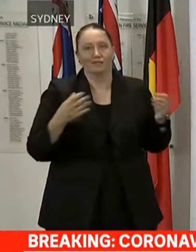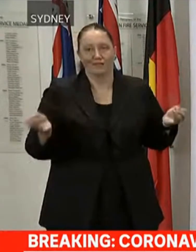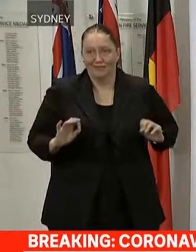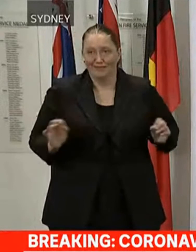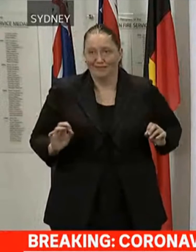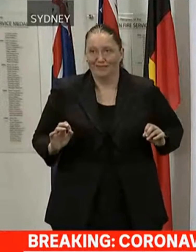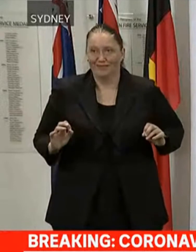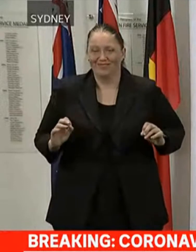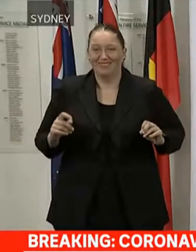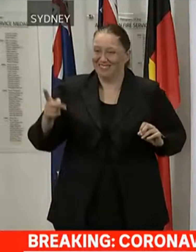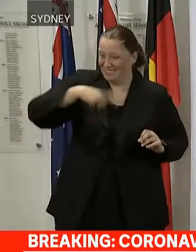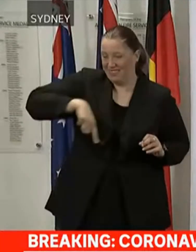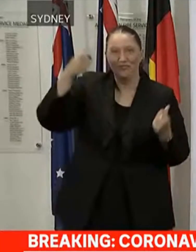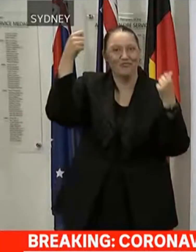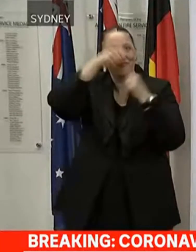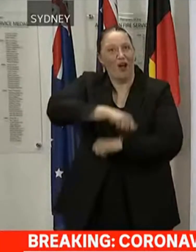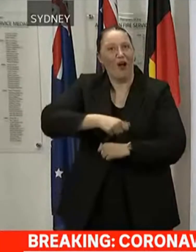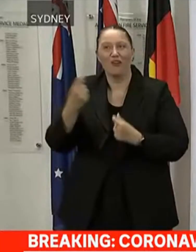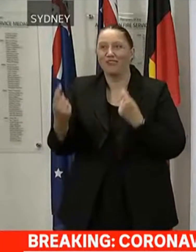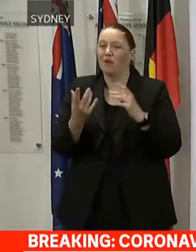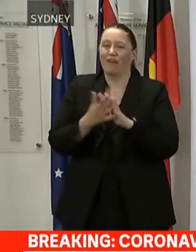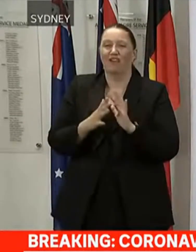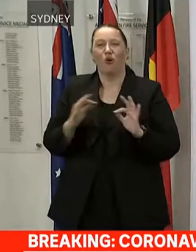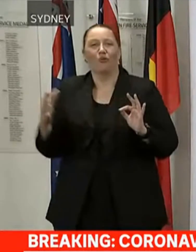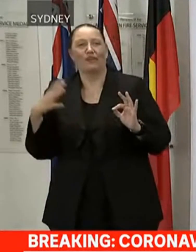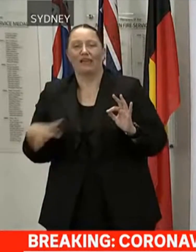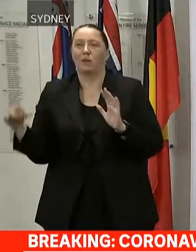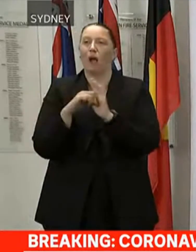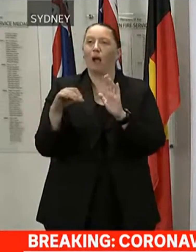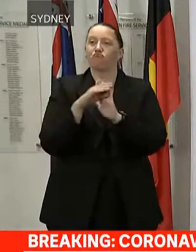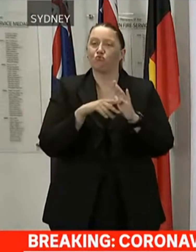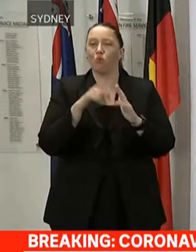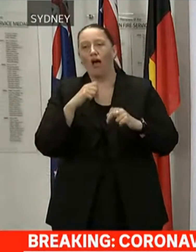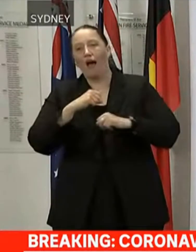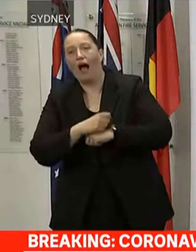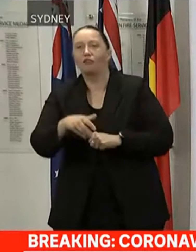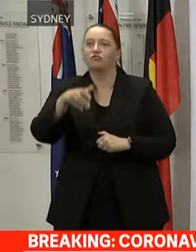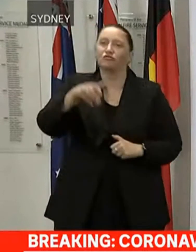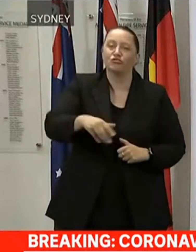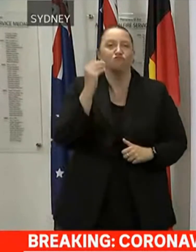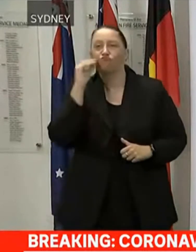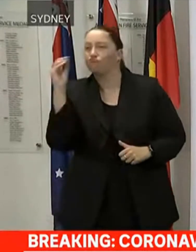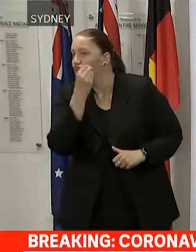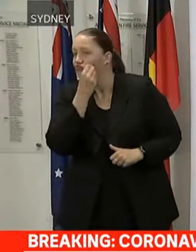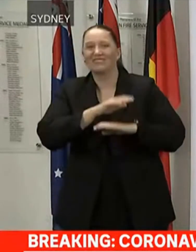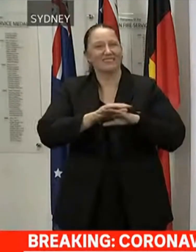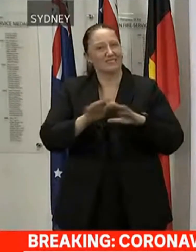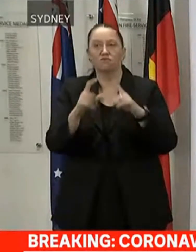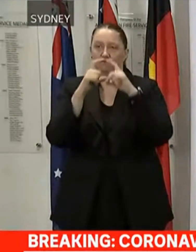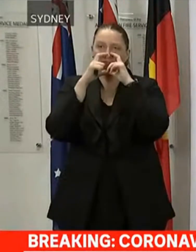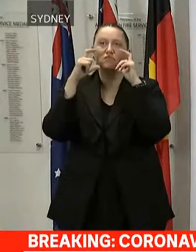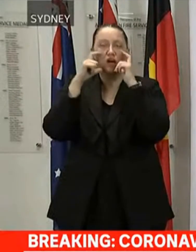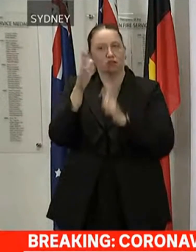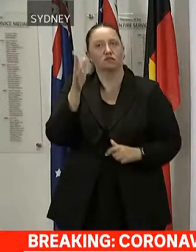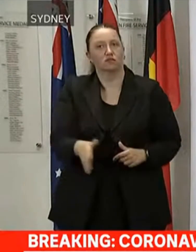this familiarity, which sometimes causes complacency, which all of us need to be on top of as well, whether it's a friend, a family member,